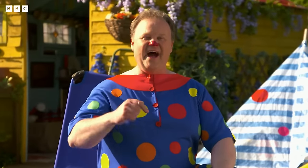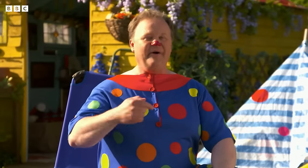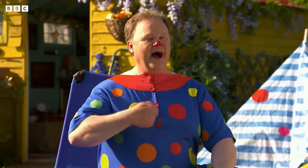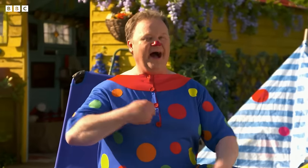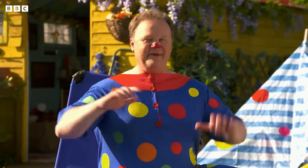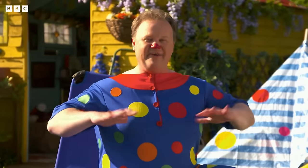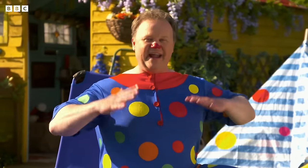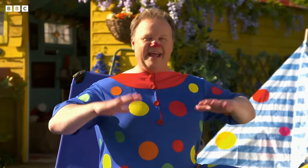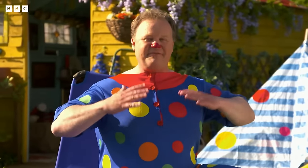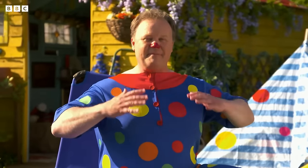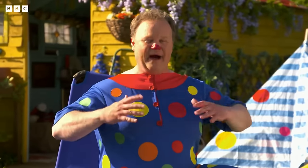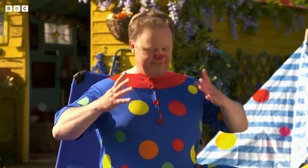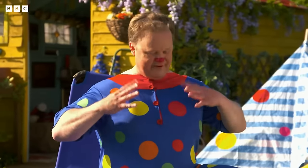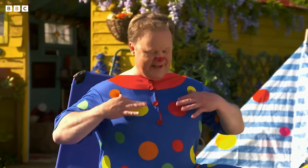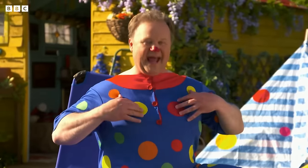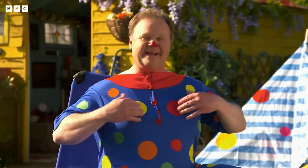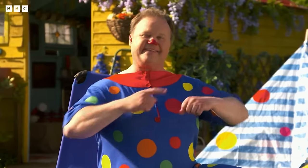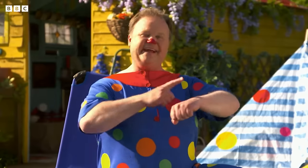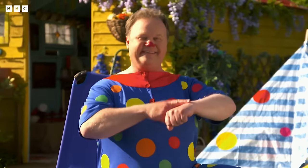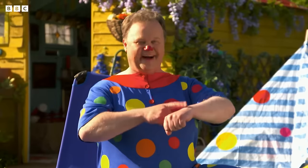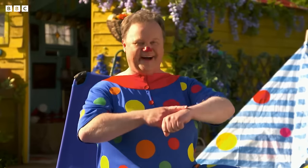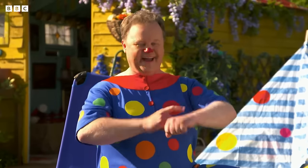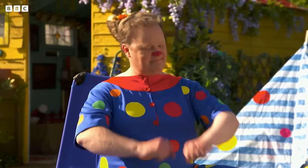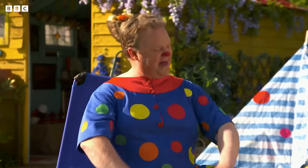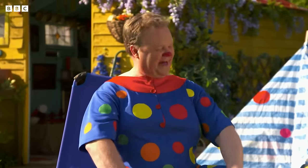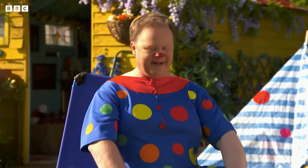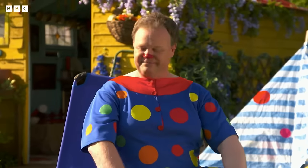Now I'm ready for my relaxing time.